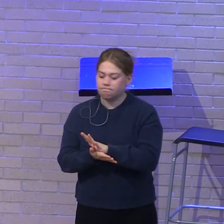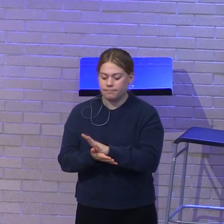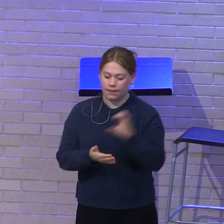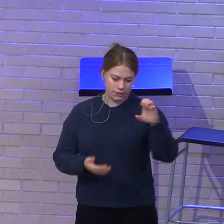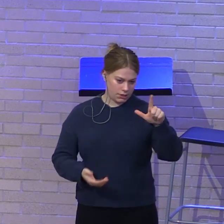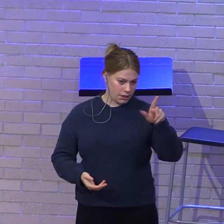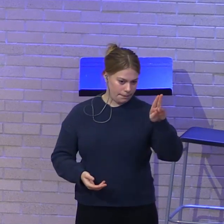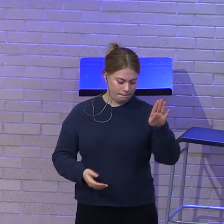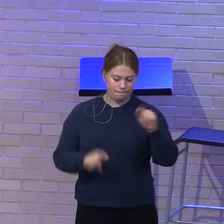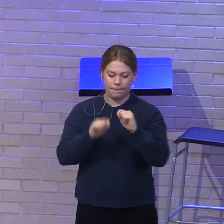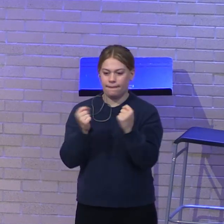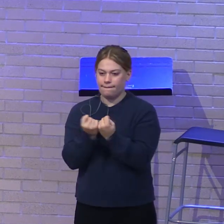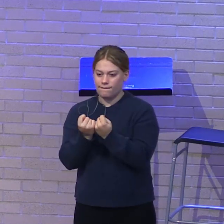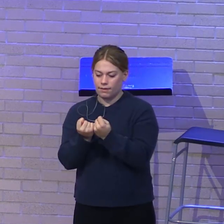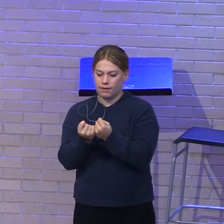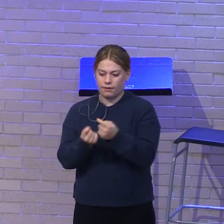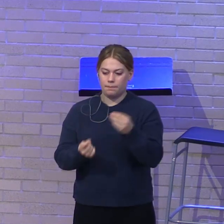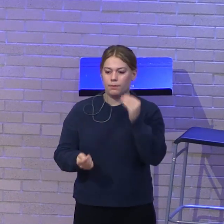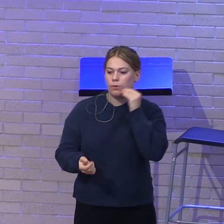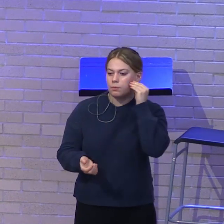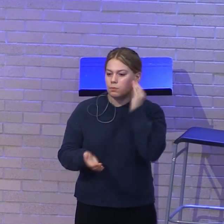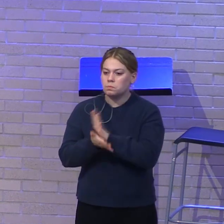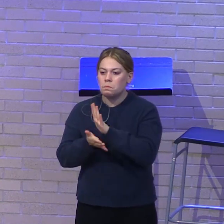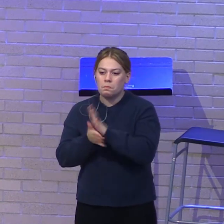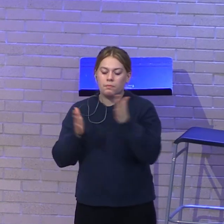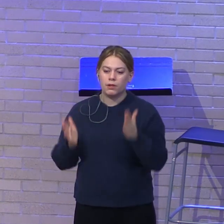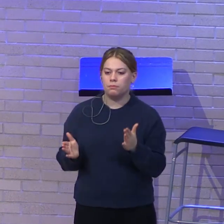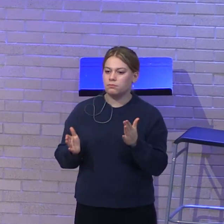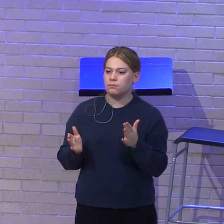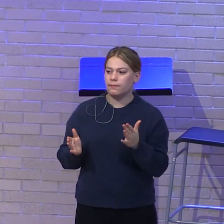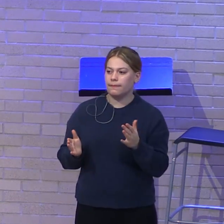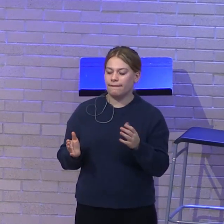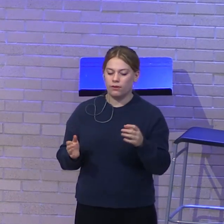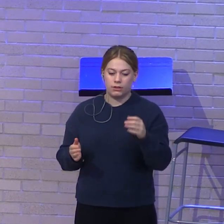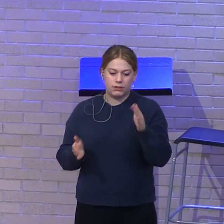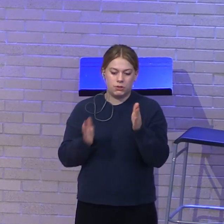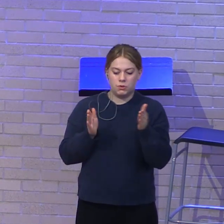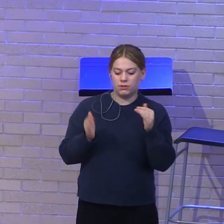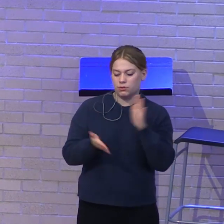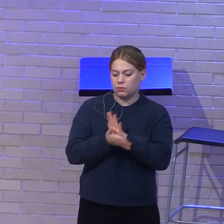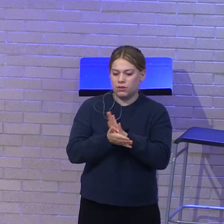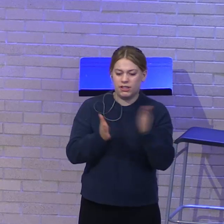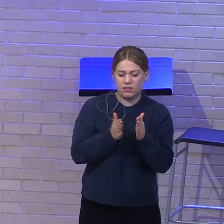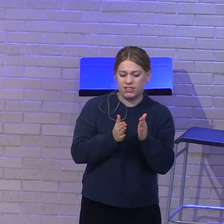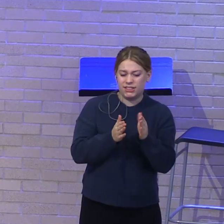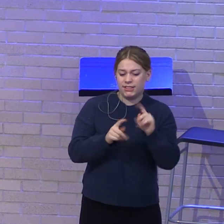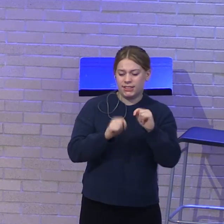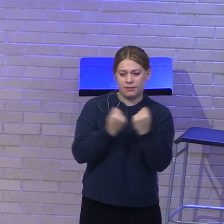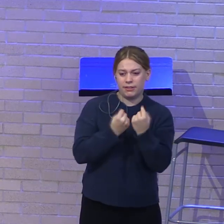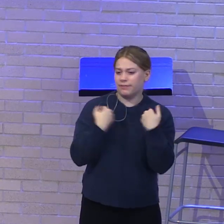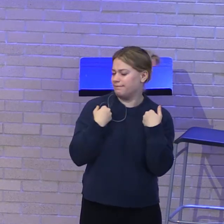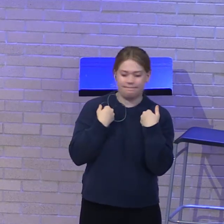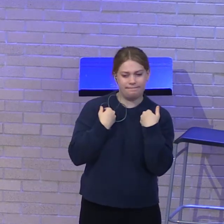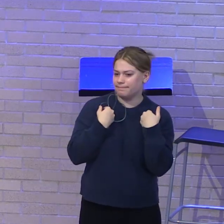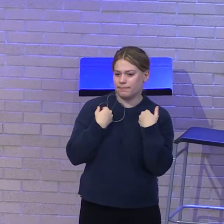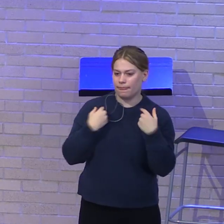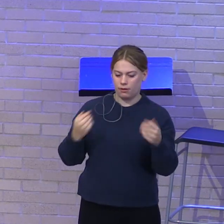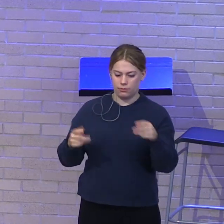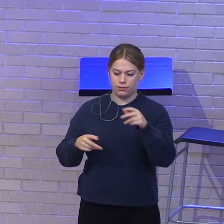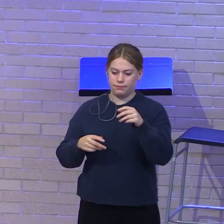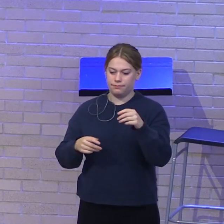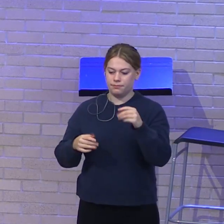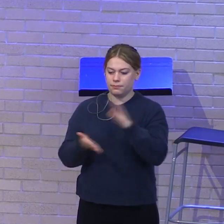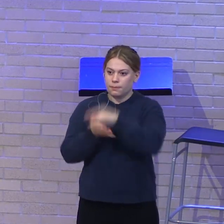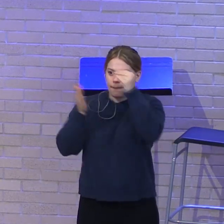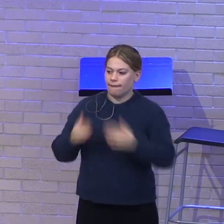or people who went to a school that was so small it didn't have its own team. And so we had this really kind